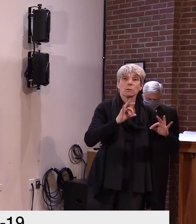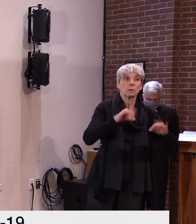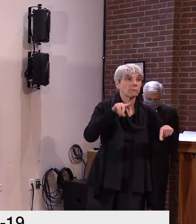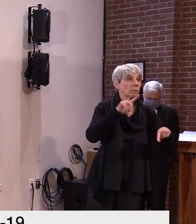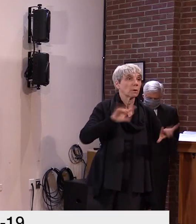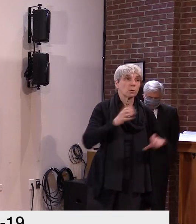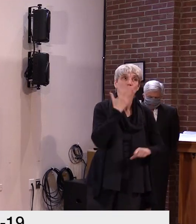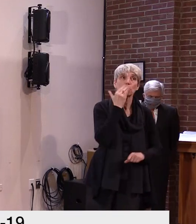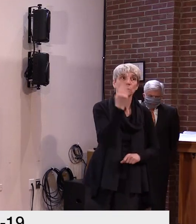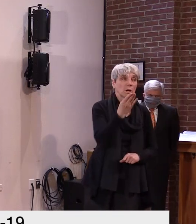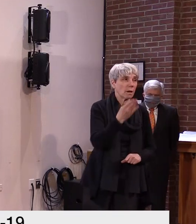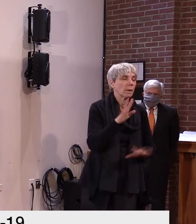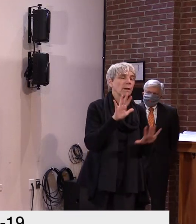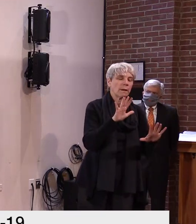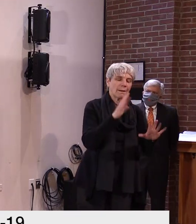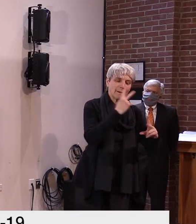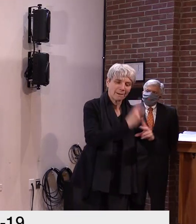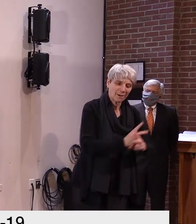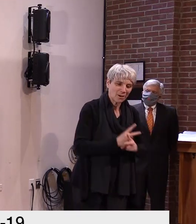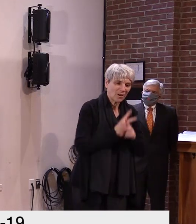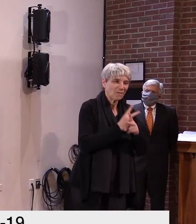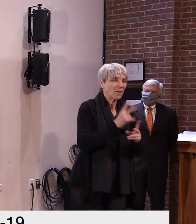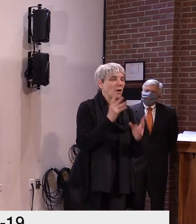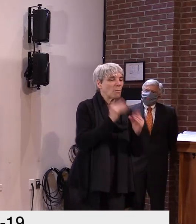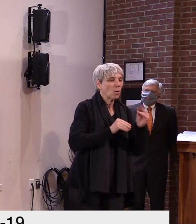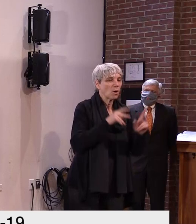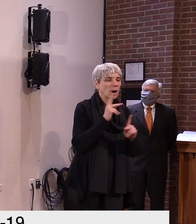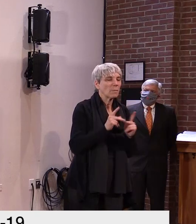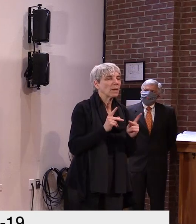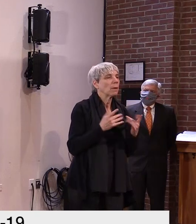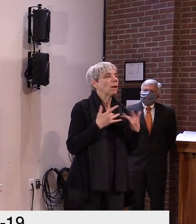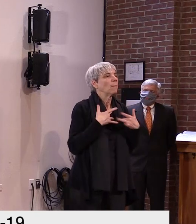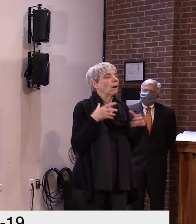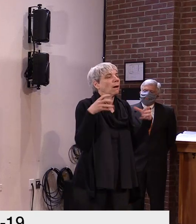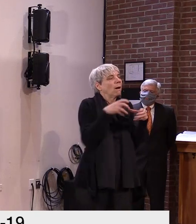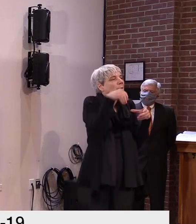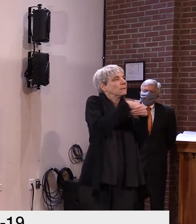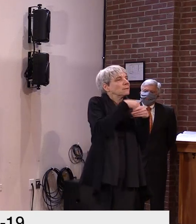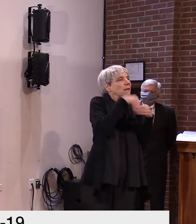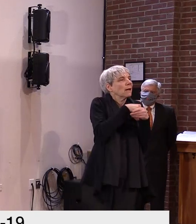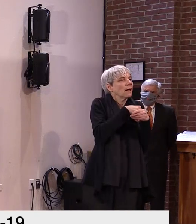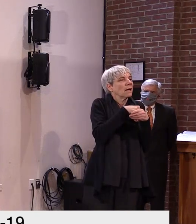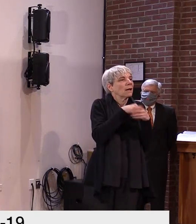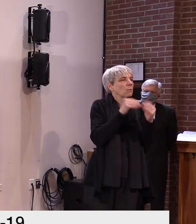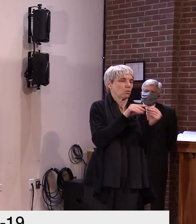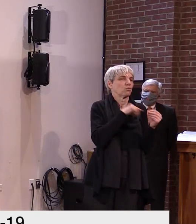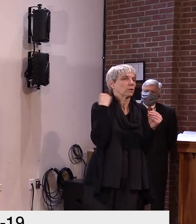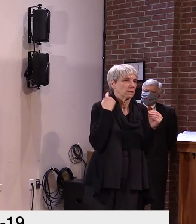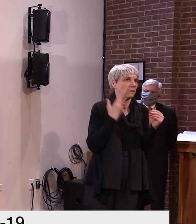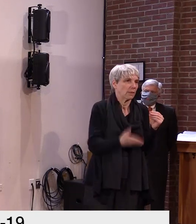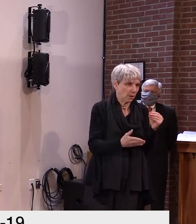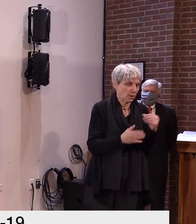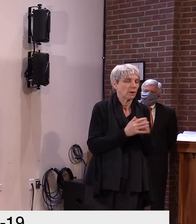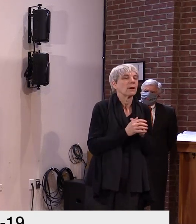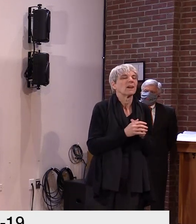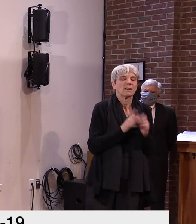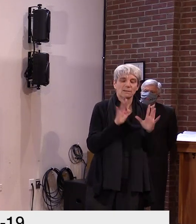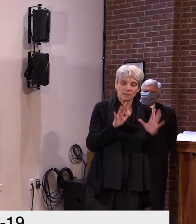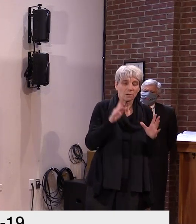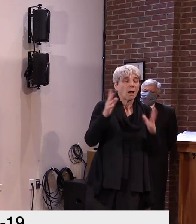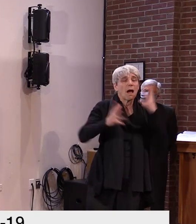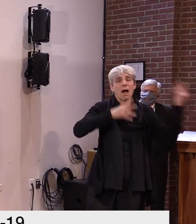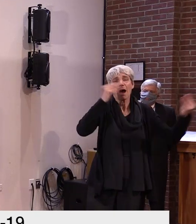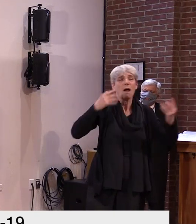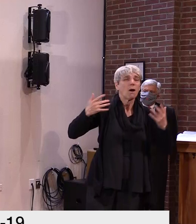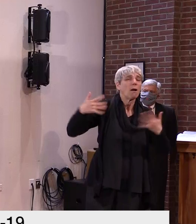about travel now, with more activities moving indoors and with schools open. Dr. Birx noted the